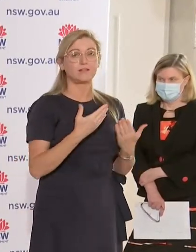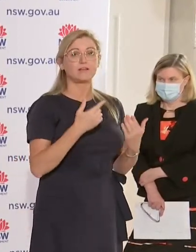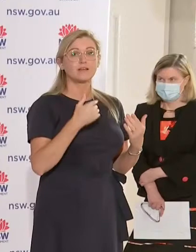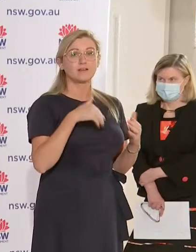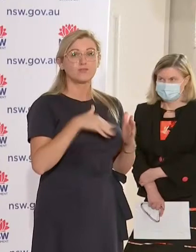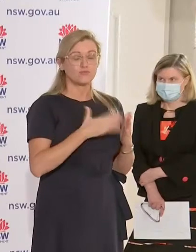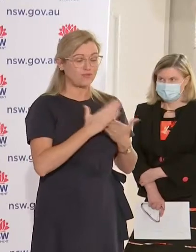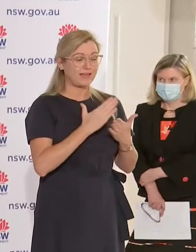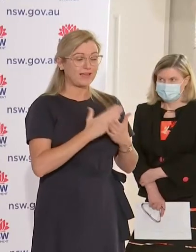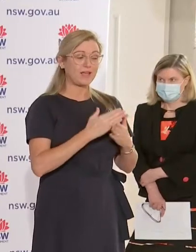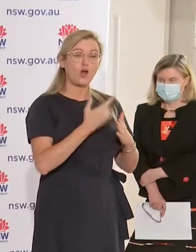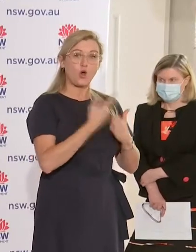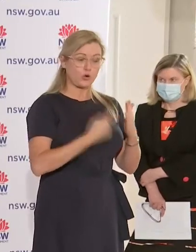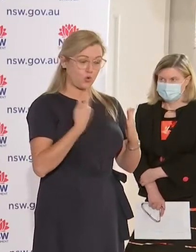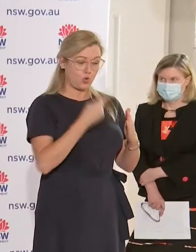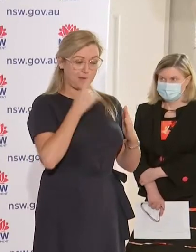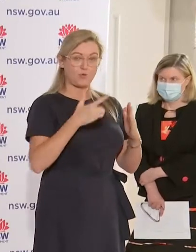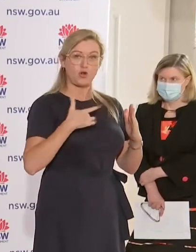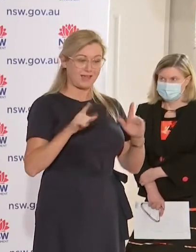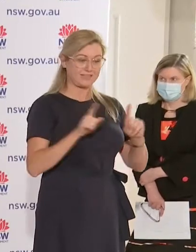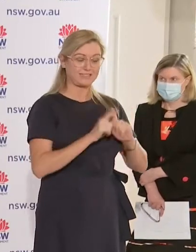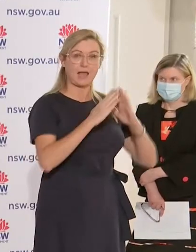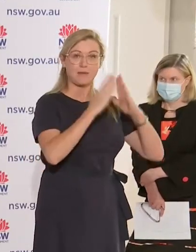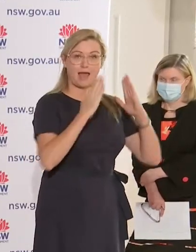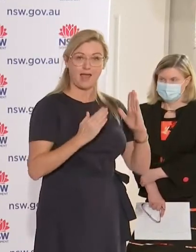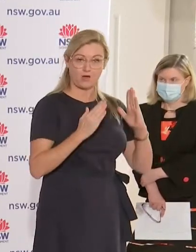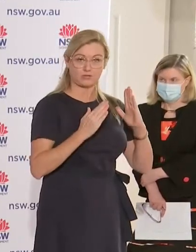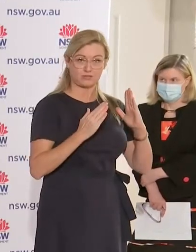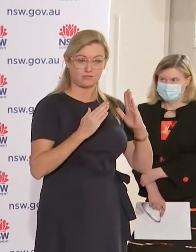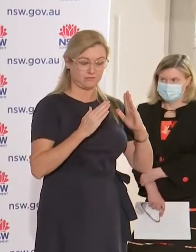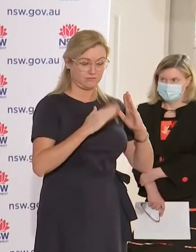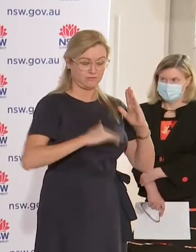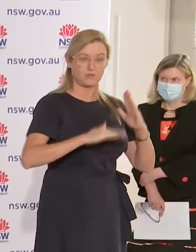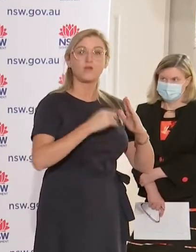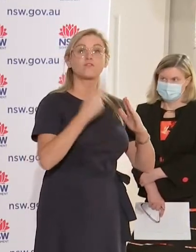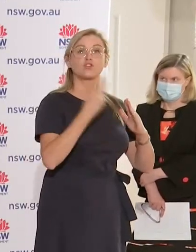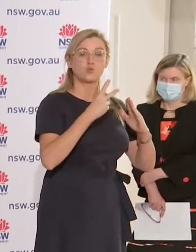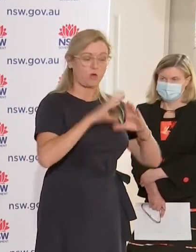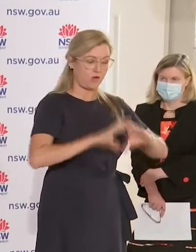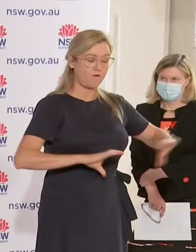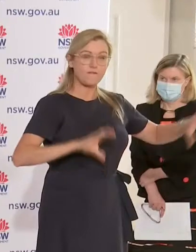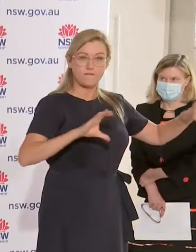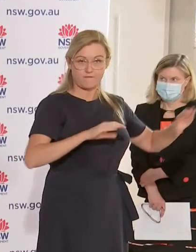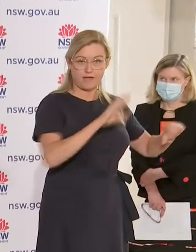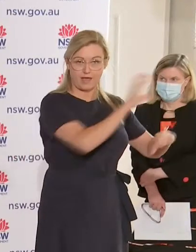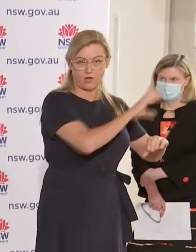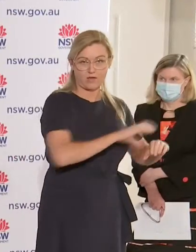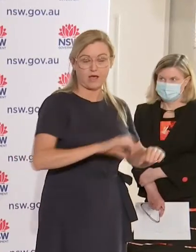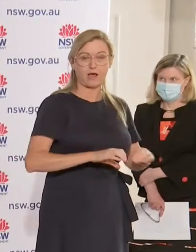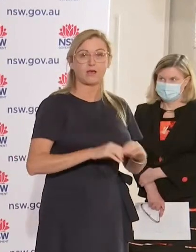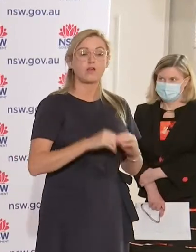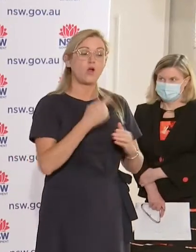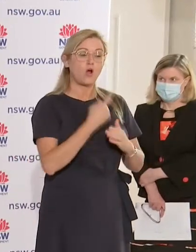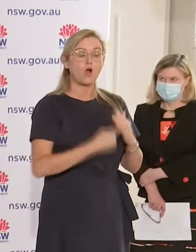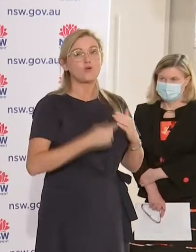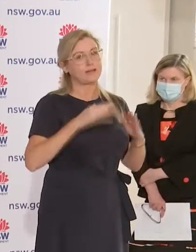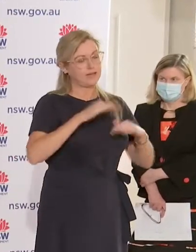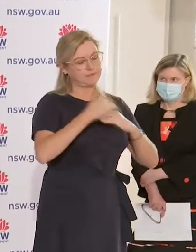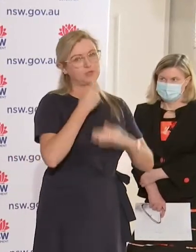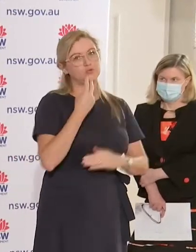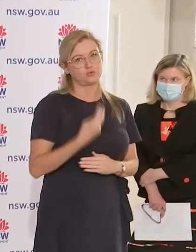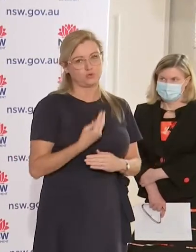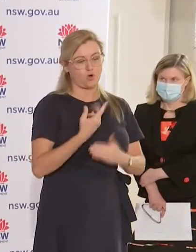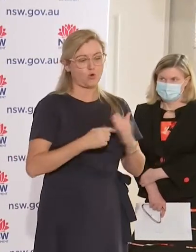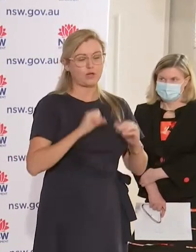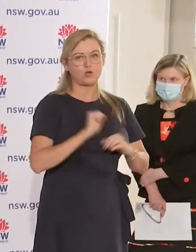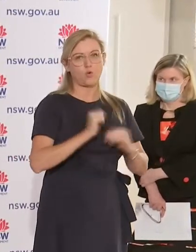2 maximum. However, in areas outside of local government area of concern, 5 people are able to come together, 5 adults, and that